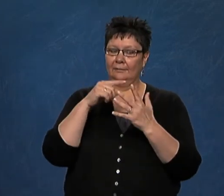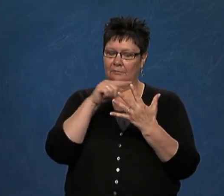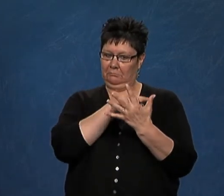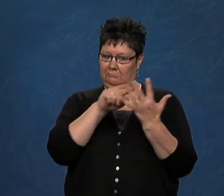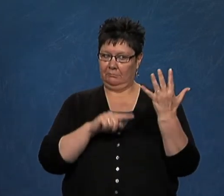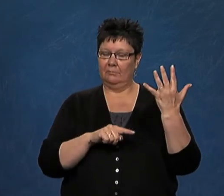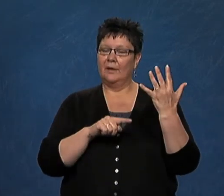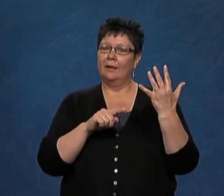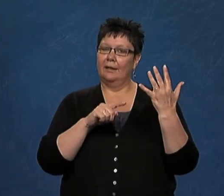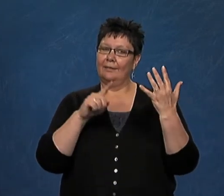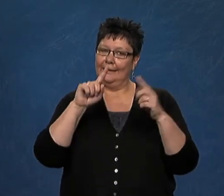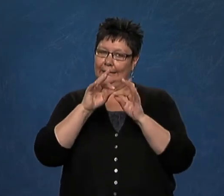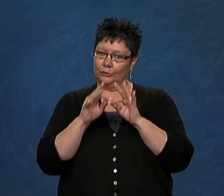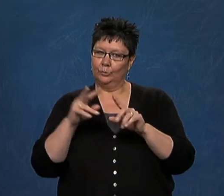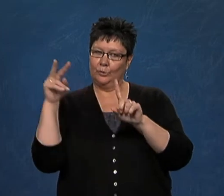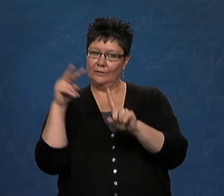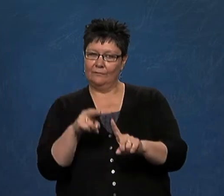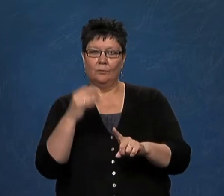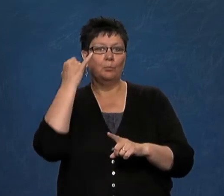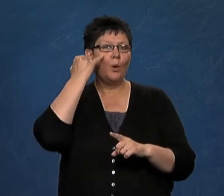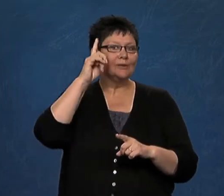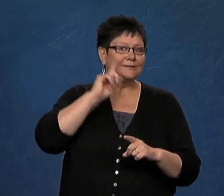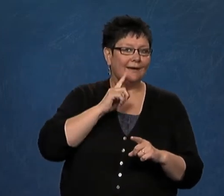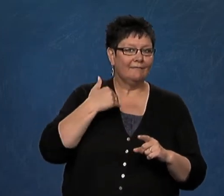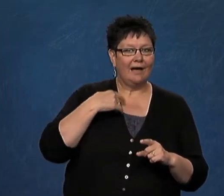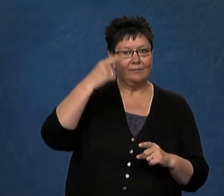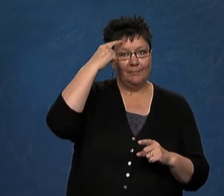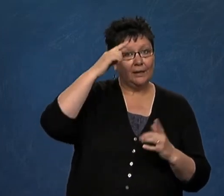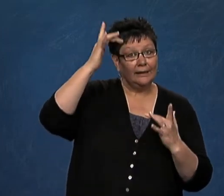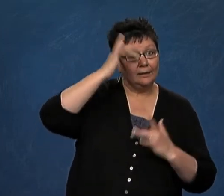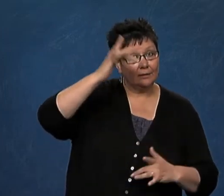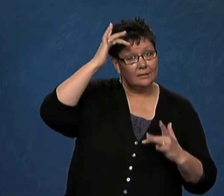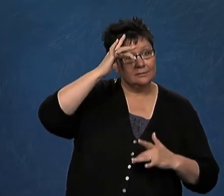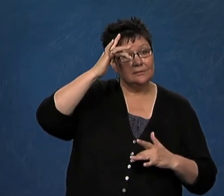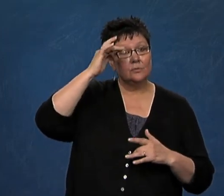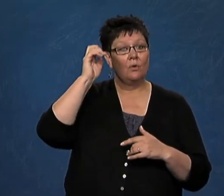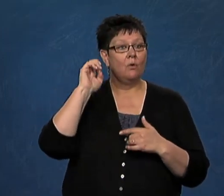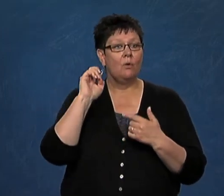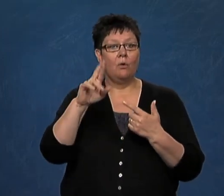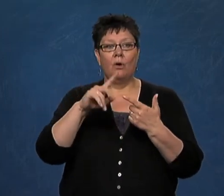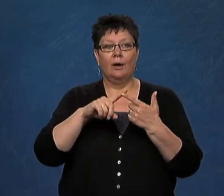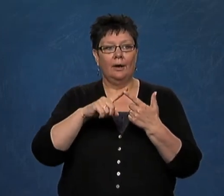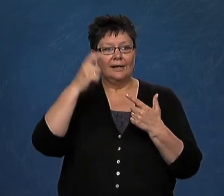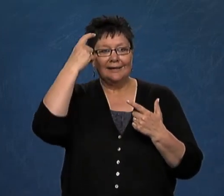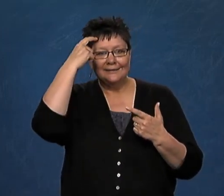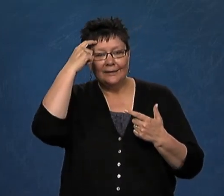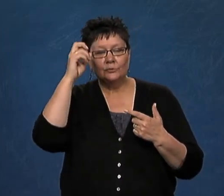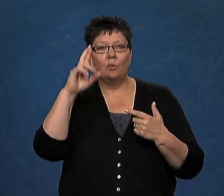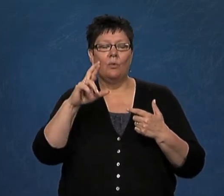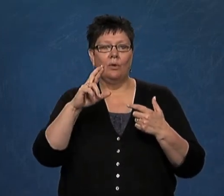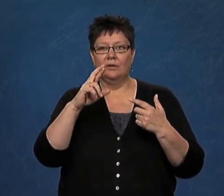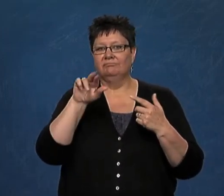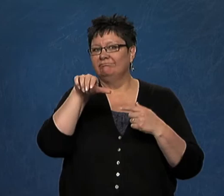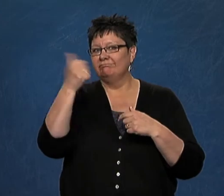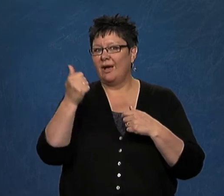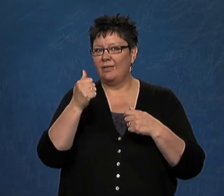images. So in those specific cases, from an interpreter's perspective, or if a deaf client has a mental